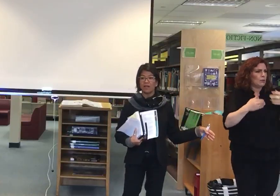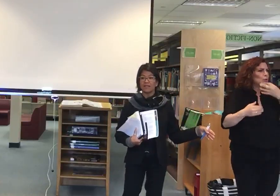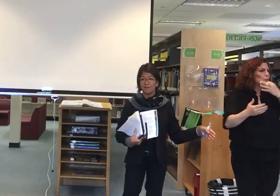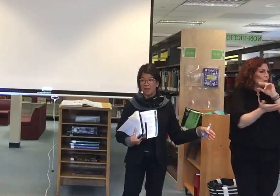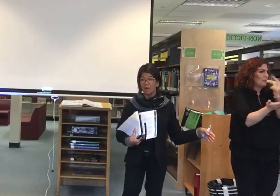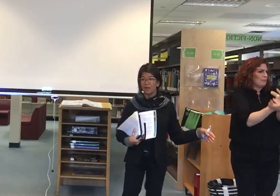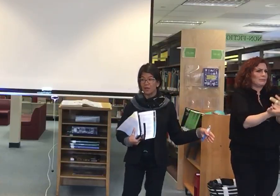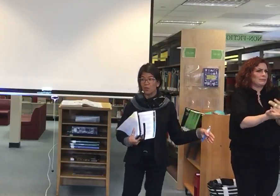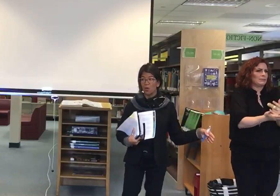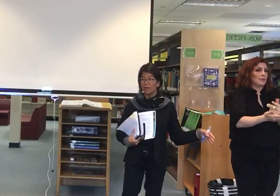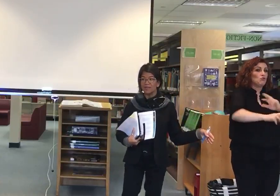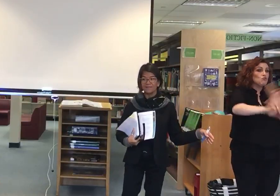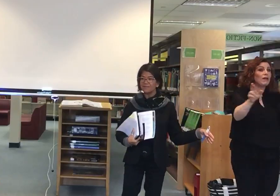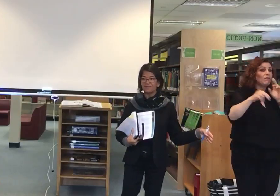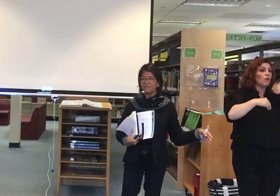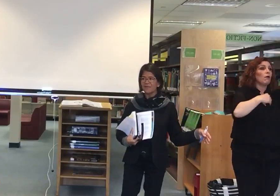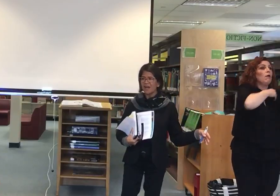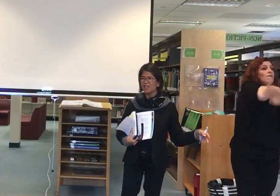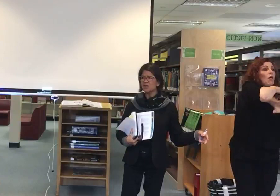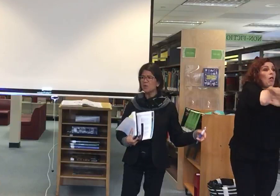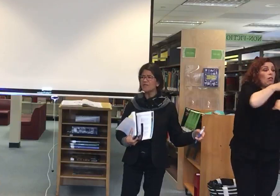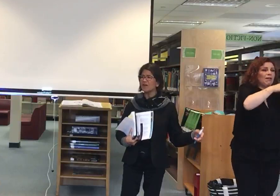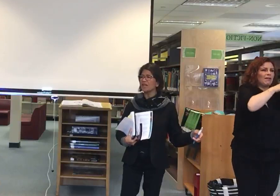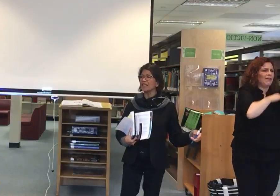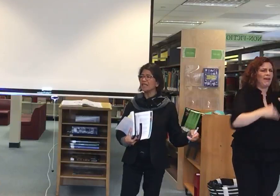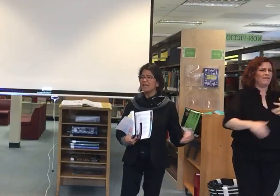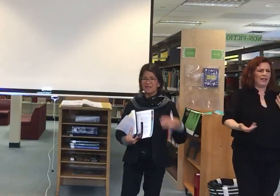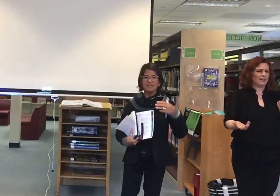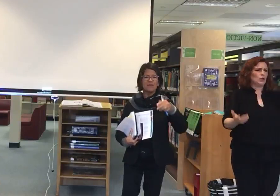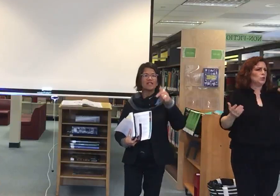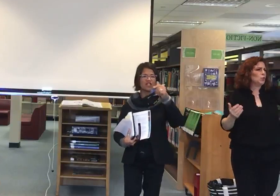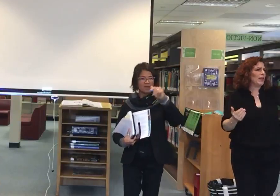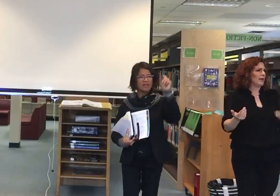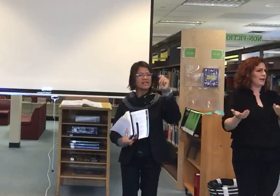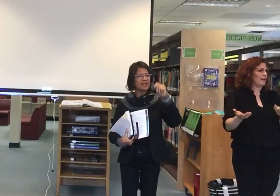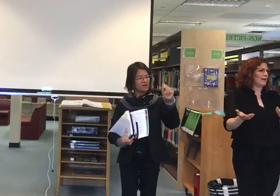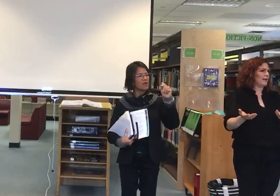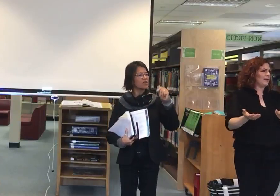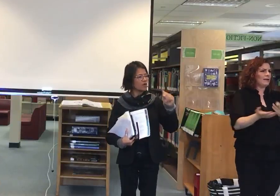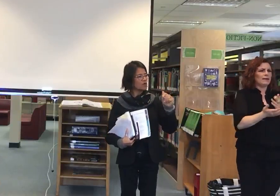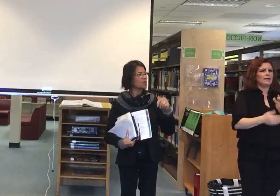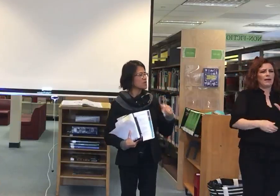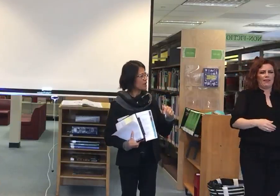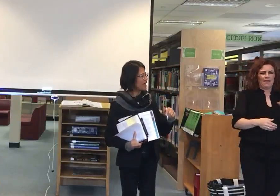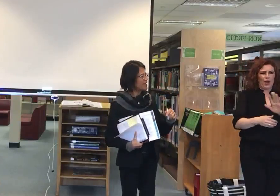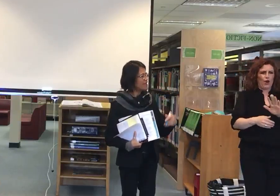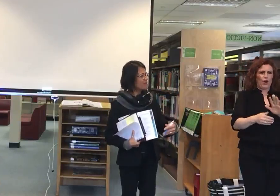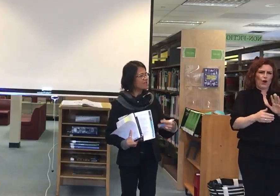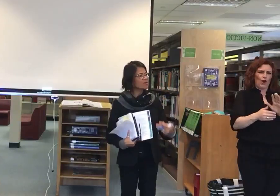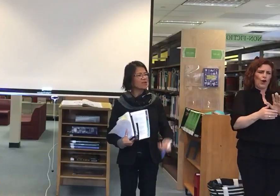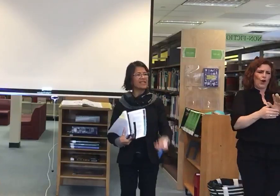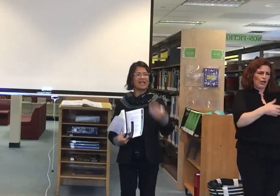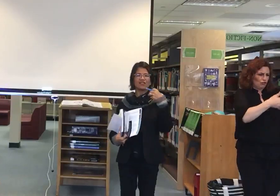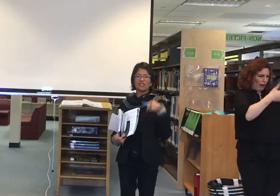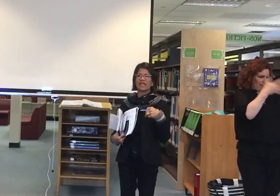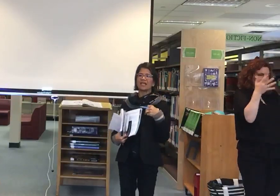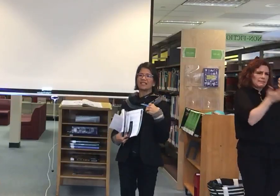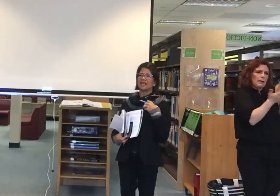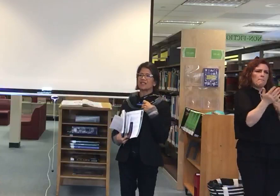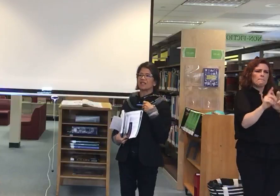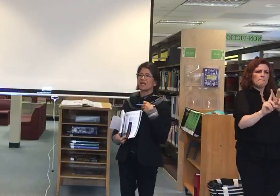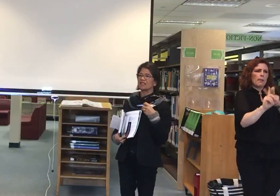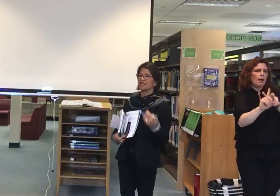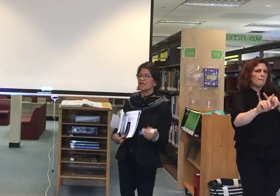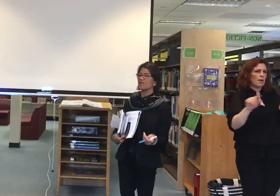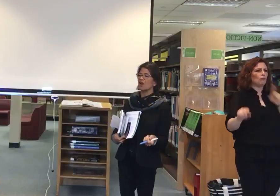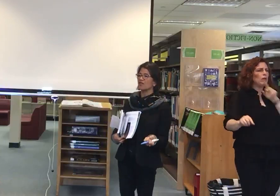for September enrollment. I just always felt like some of the check pieces they would go through was okay, but to really